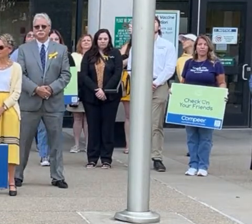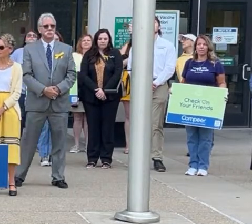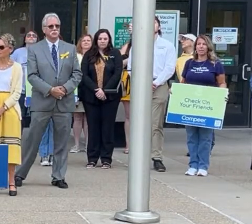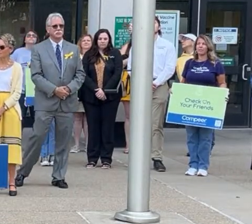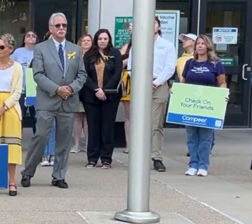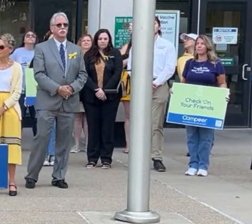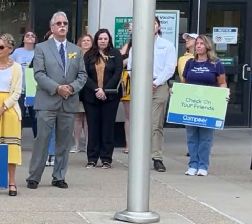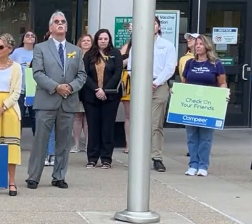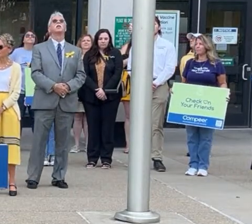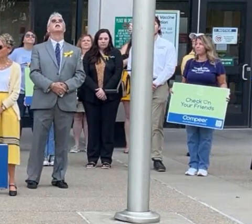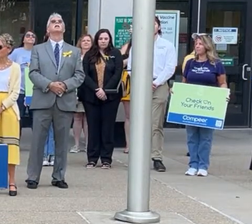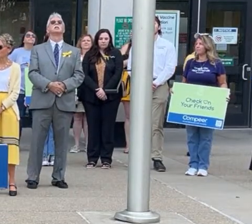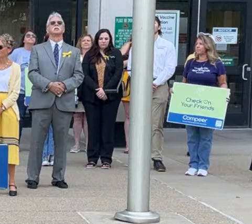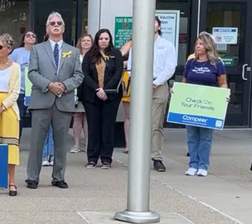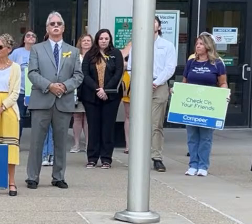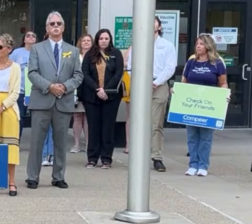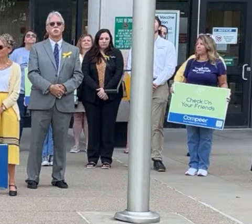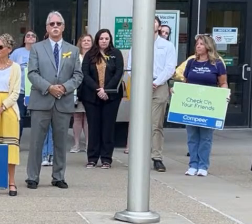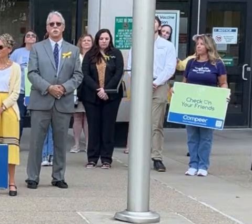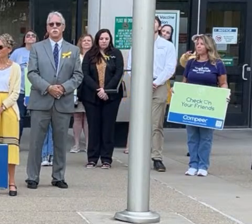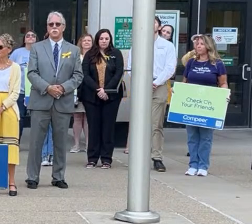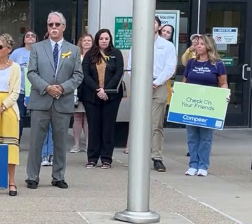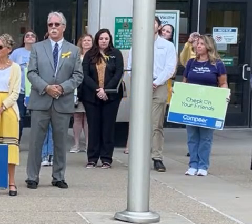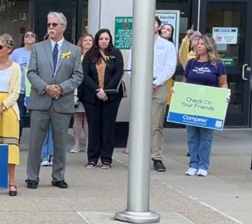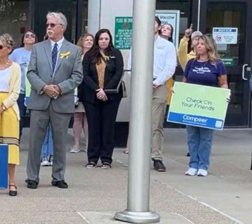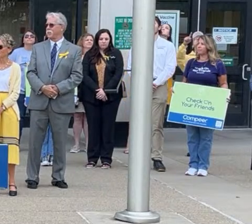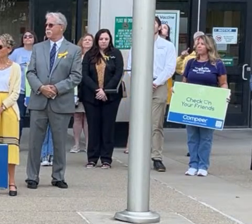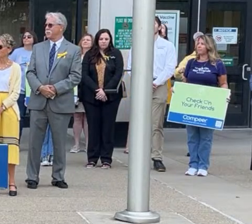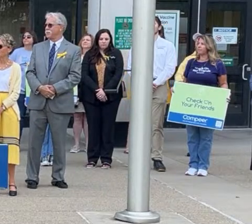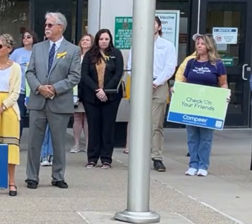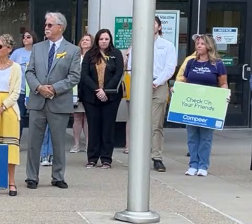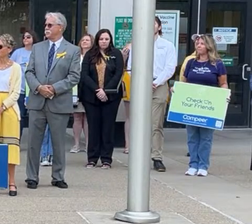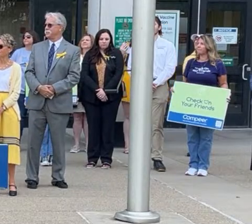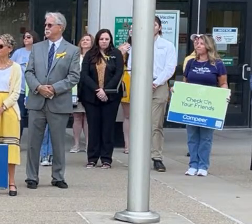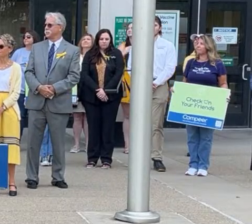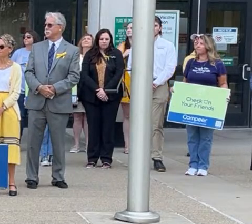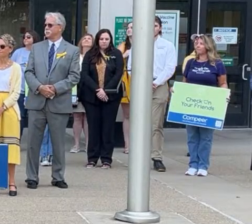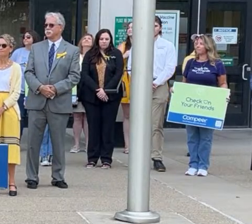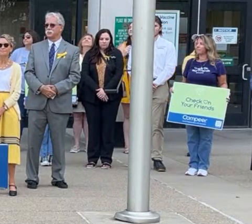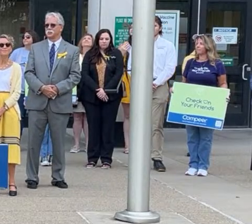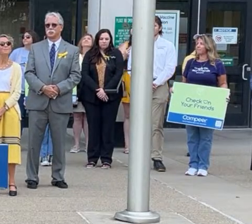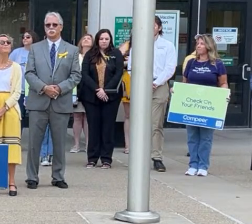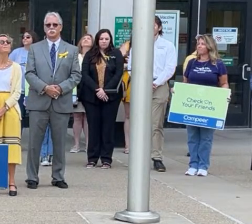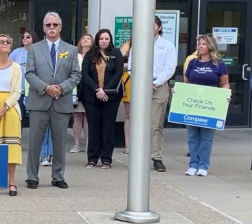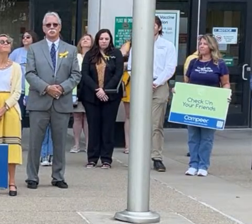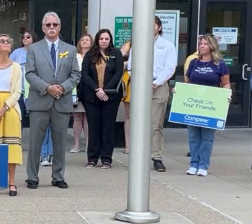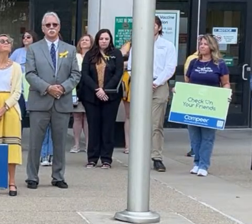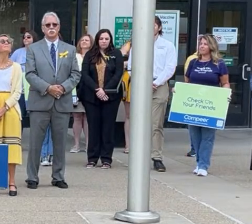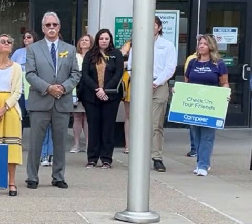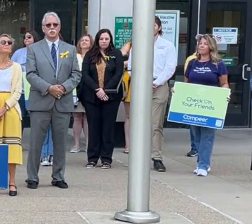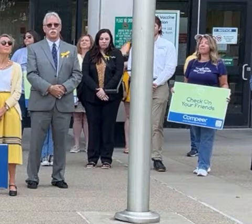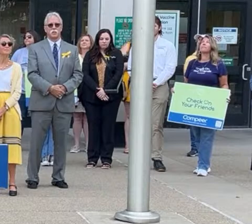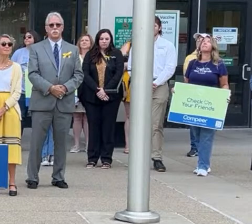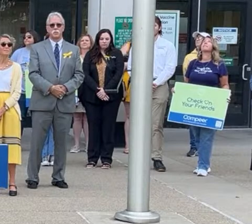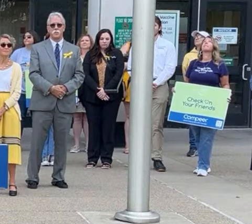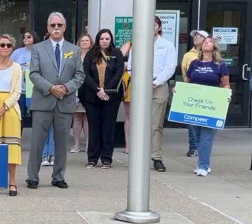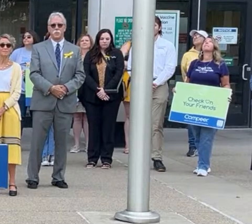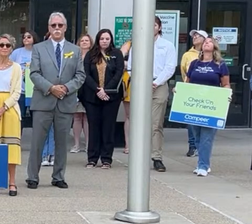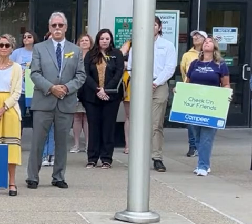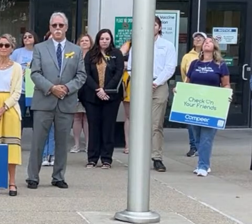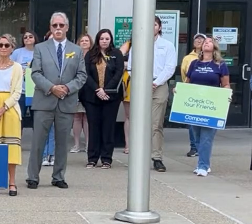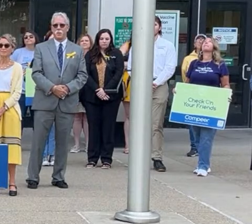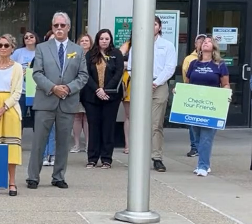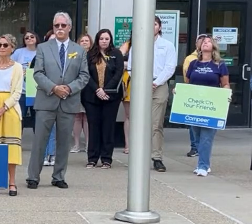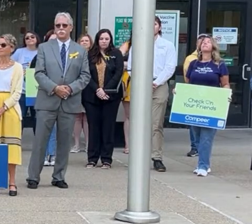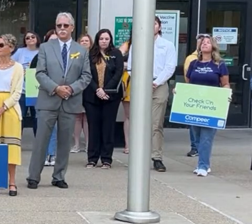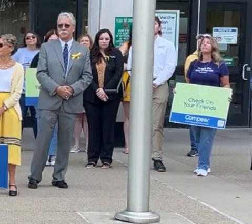so don't ask if I'm passionate. I'm exceedingly loud being happiness it has found me in. It's not easy to find an escape. You feel sadness no matter the time of day. But